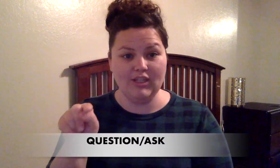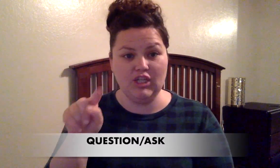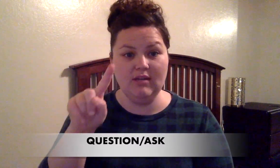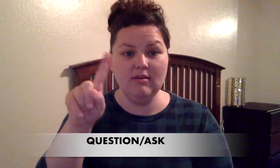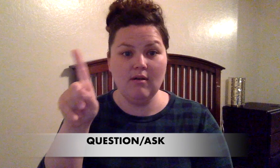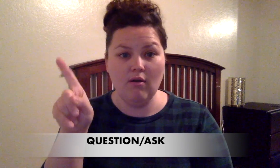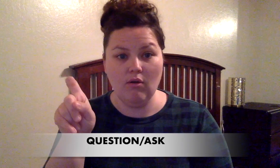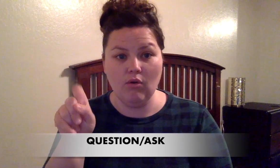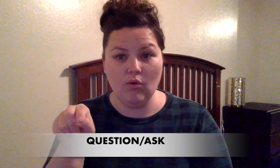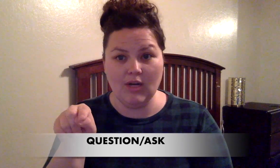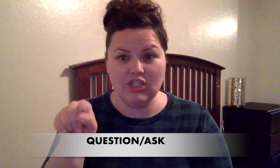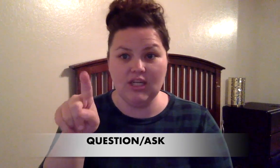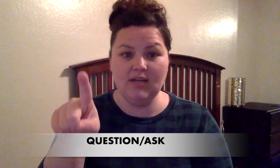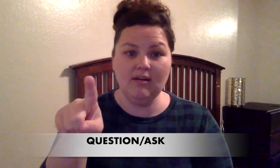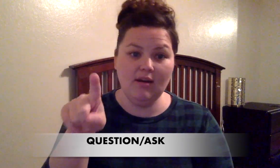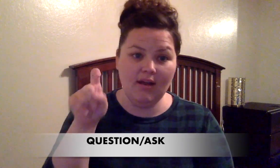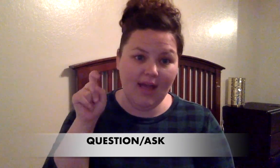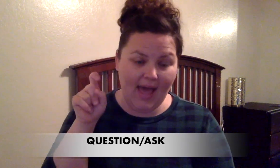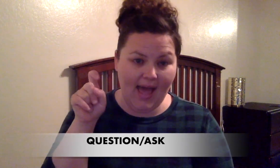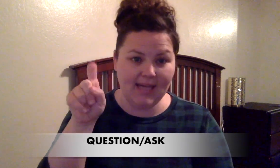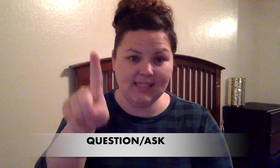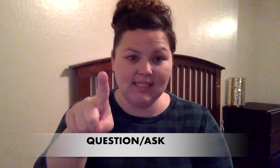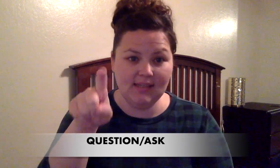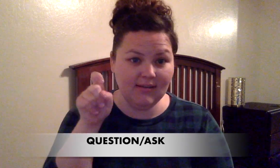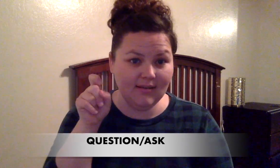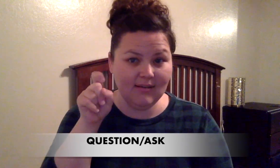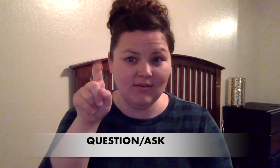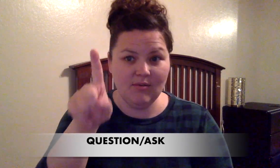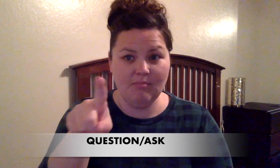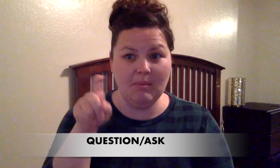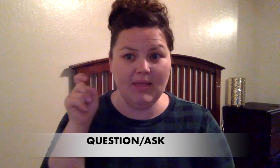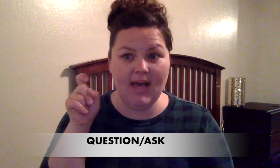question, question, ask. Remember that?